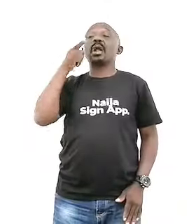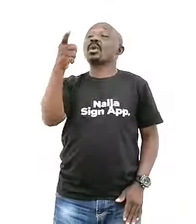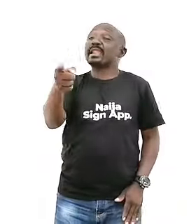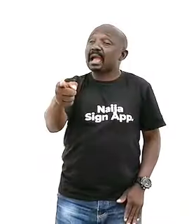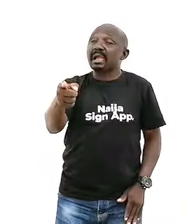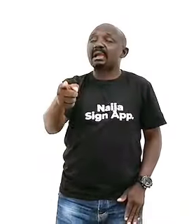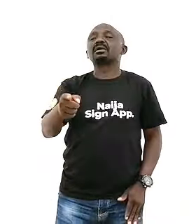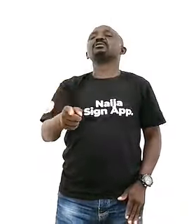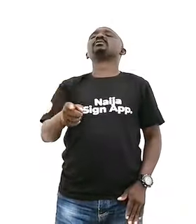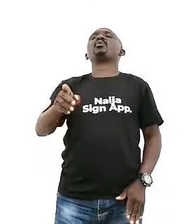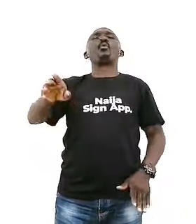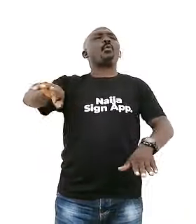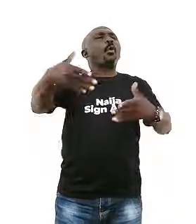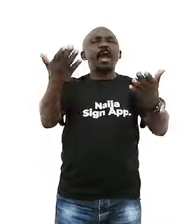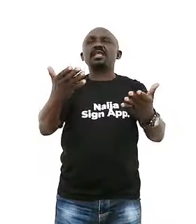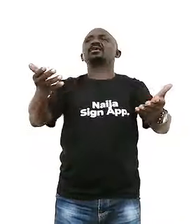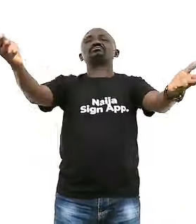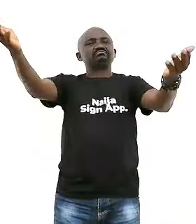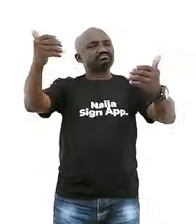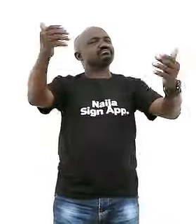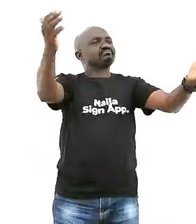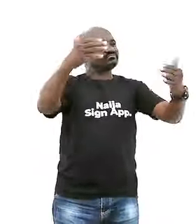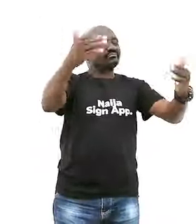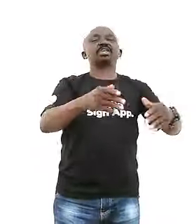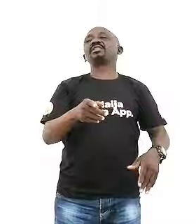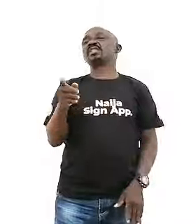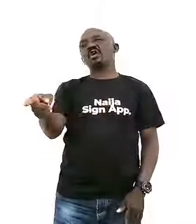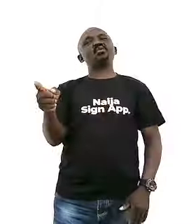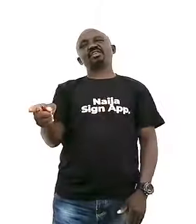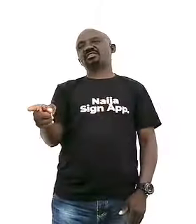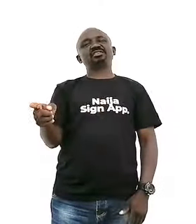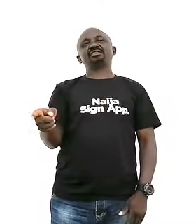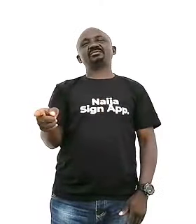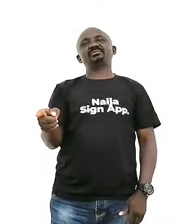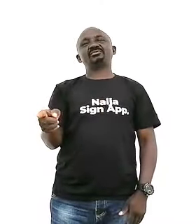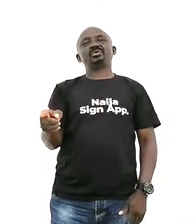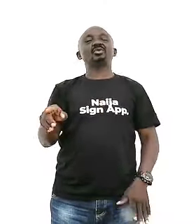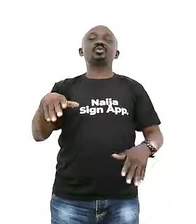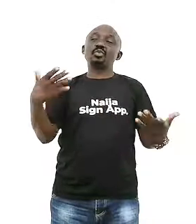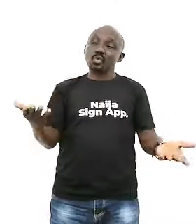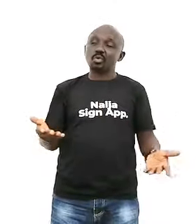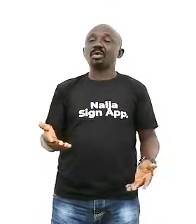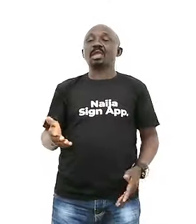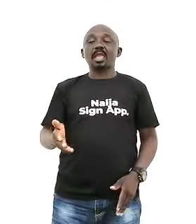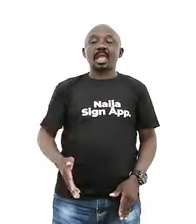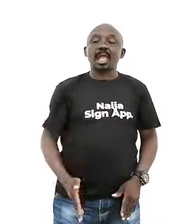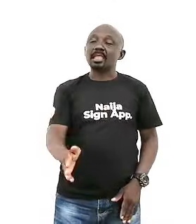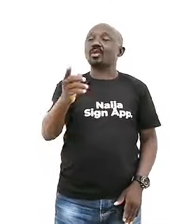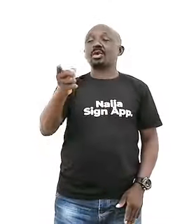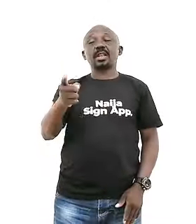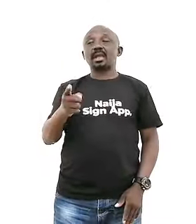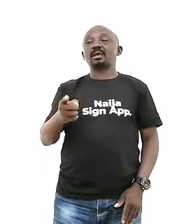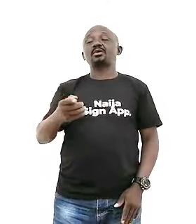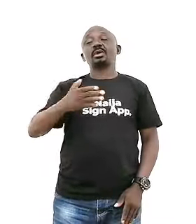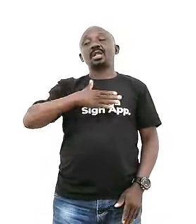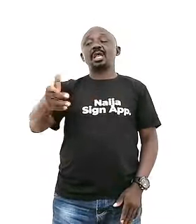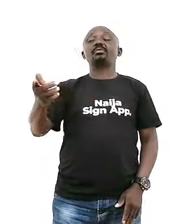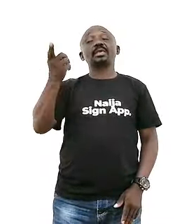by saying I listened to us and a man was speaking to his people and he said there are three sets of people: the selfish, those